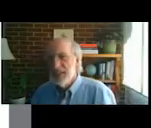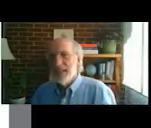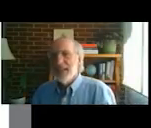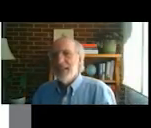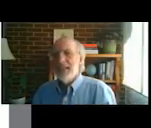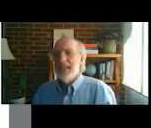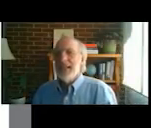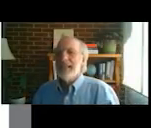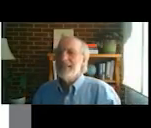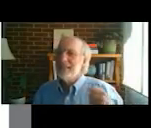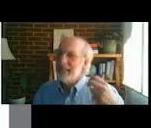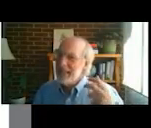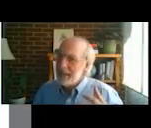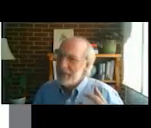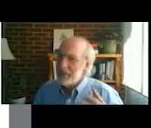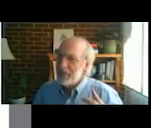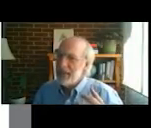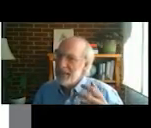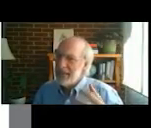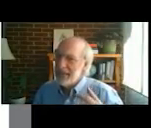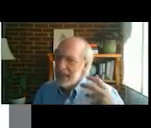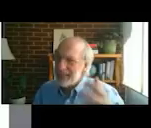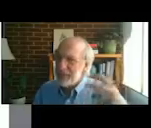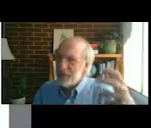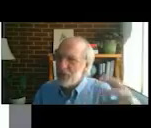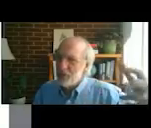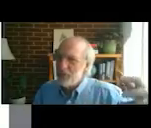performance as if